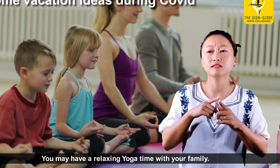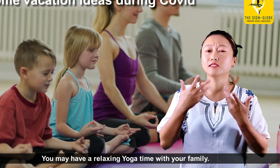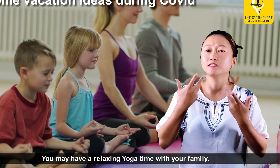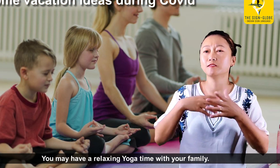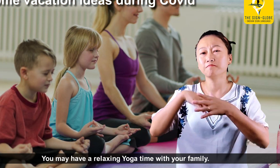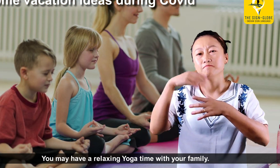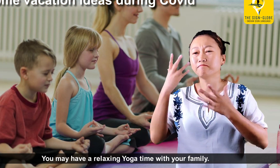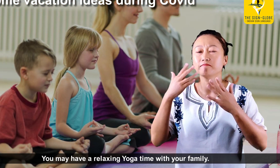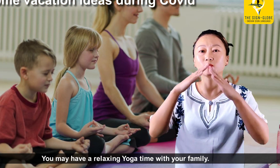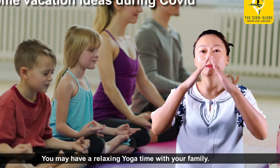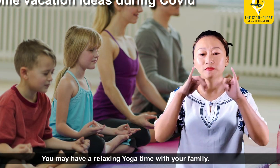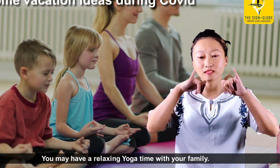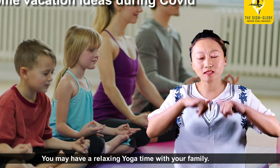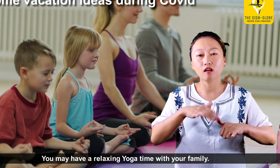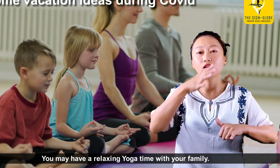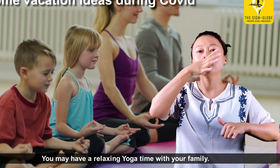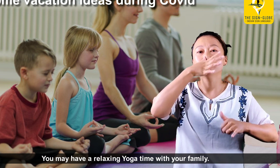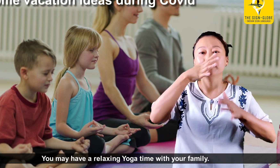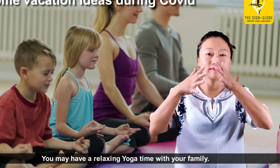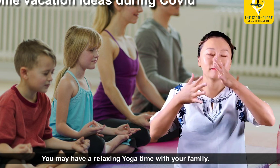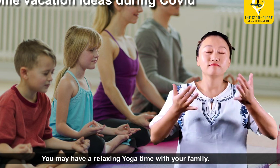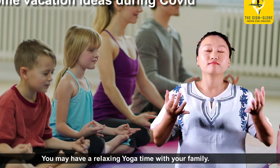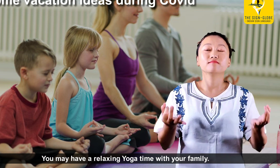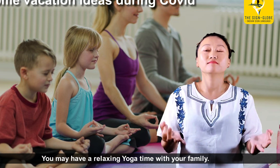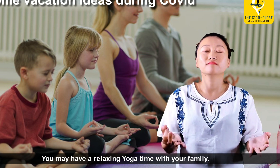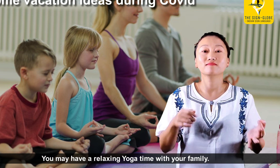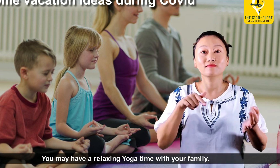You may have a relaxing yoga time with your family.